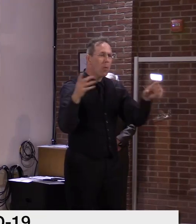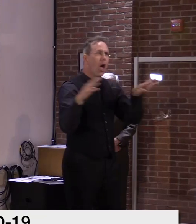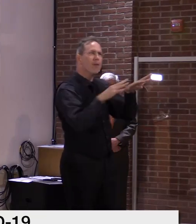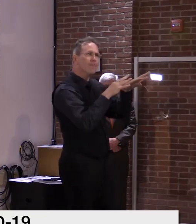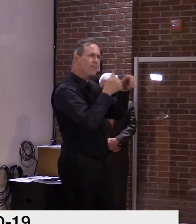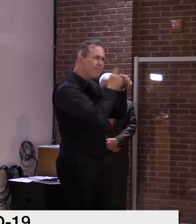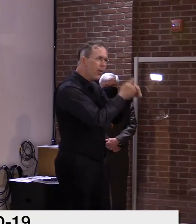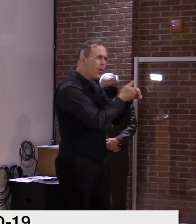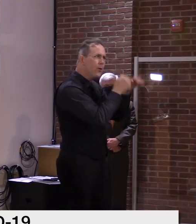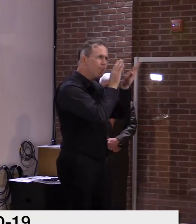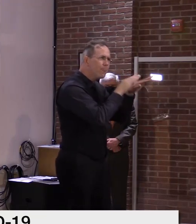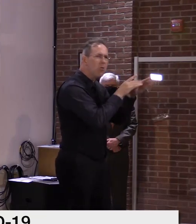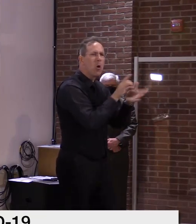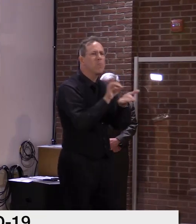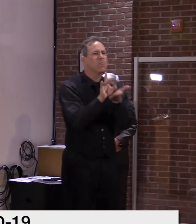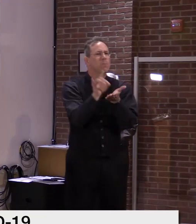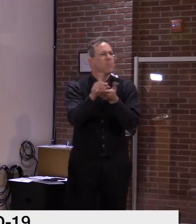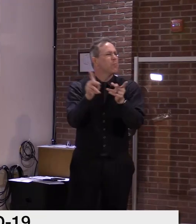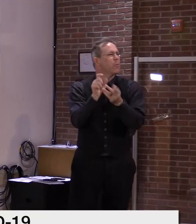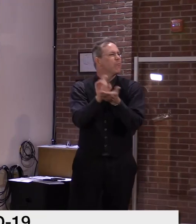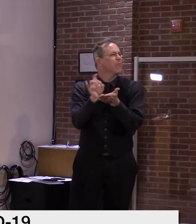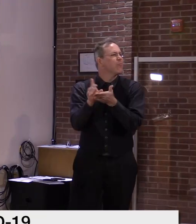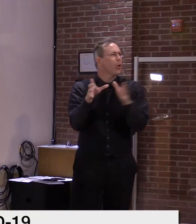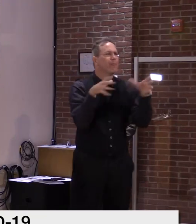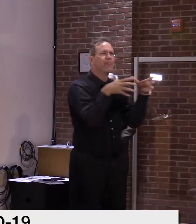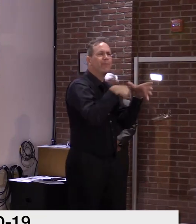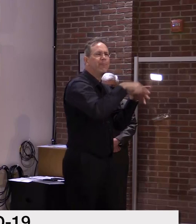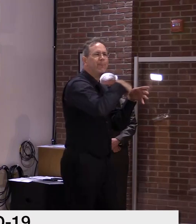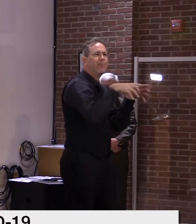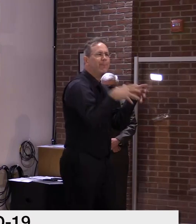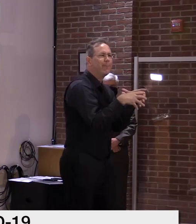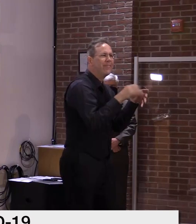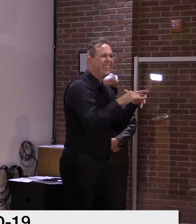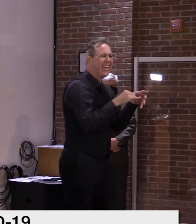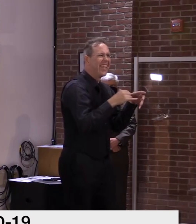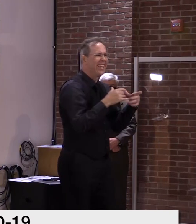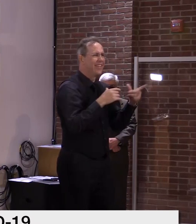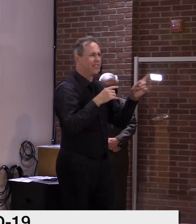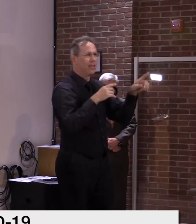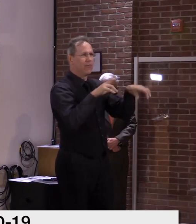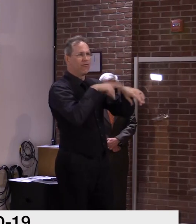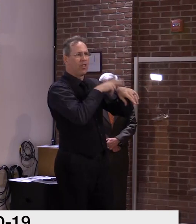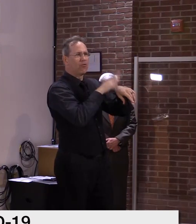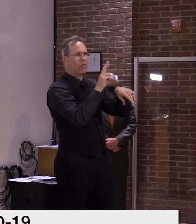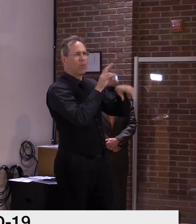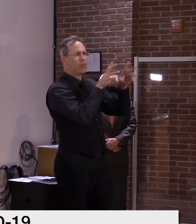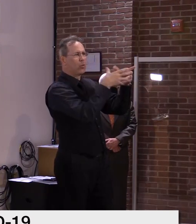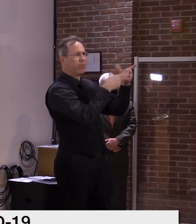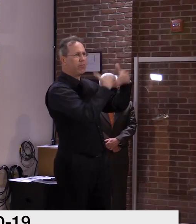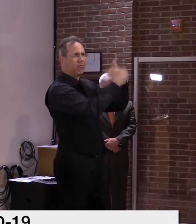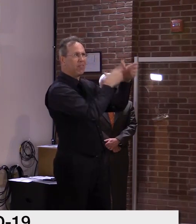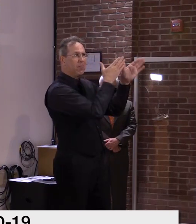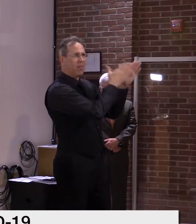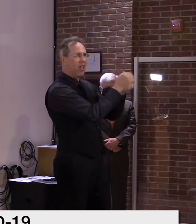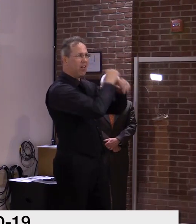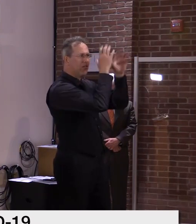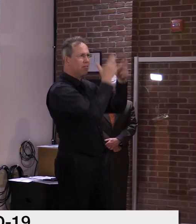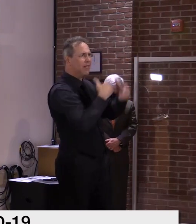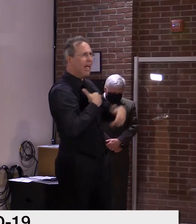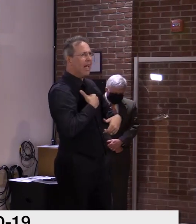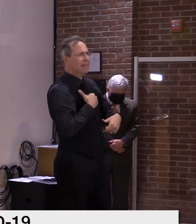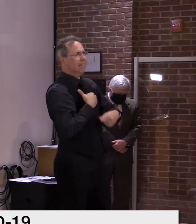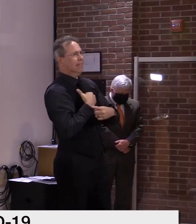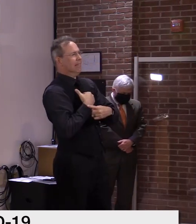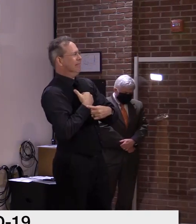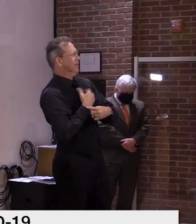maybe that's their tactic, but again, for those of us that